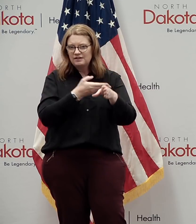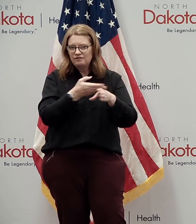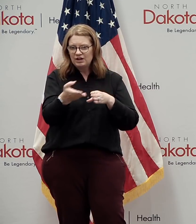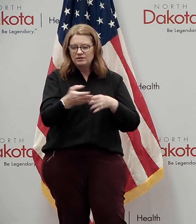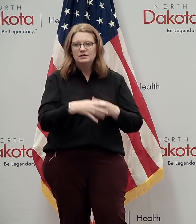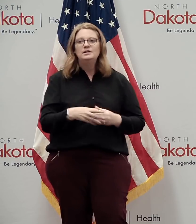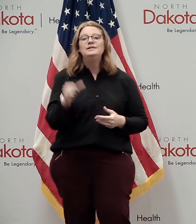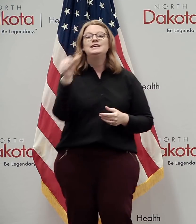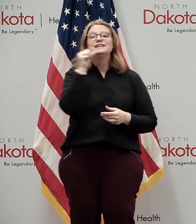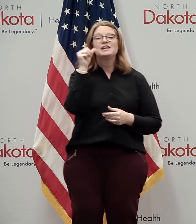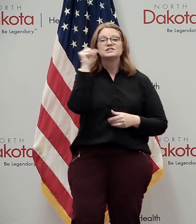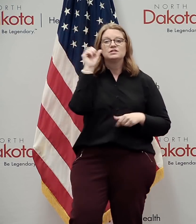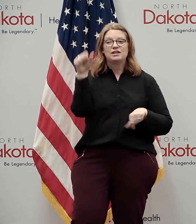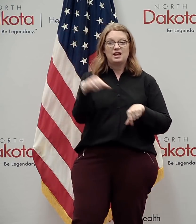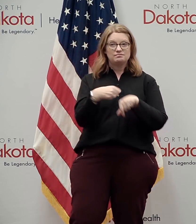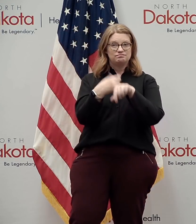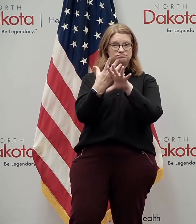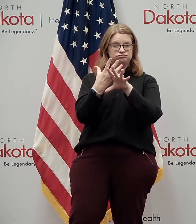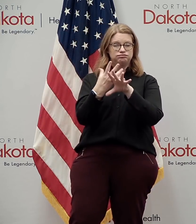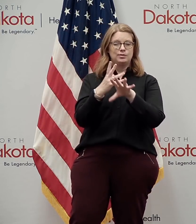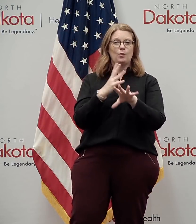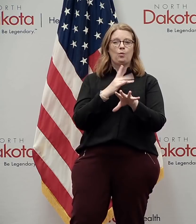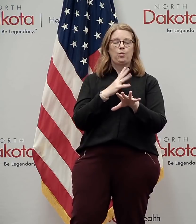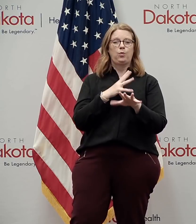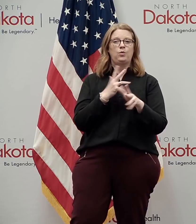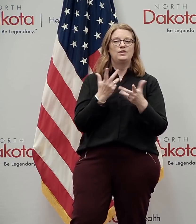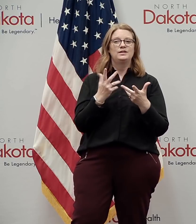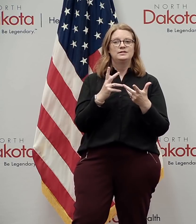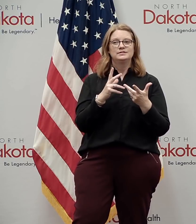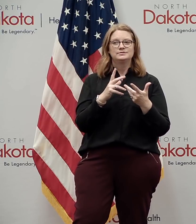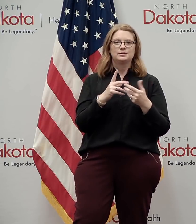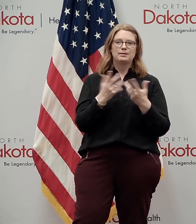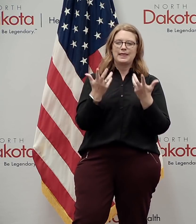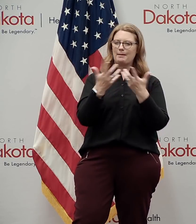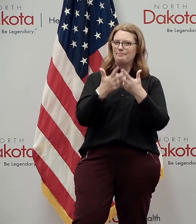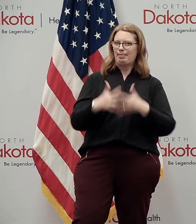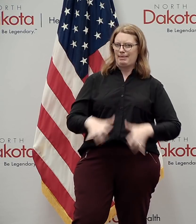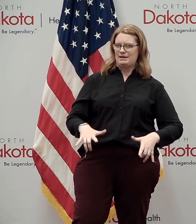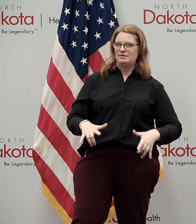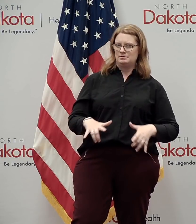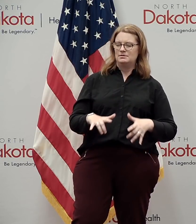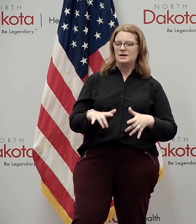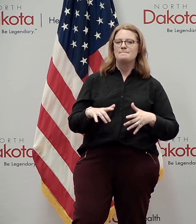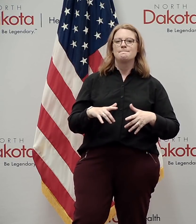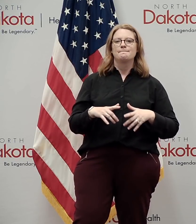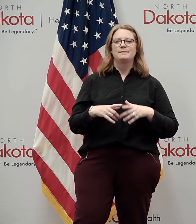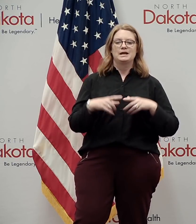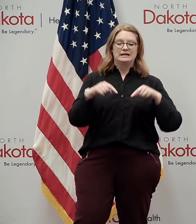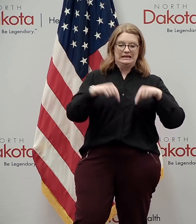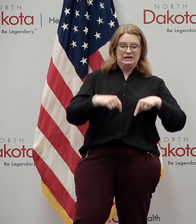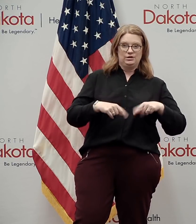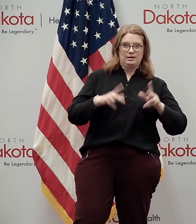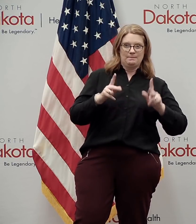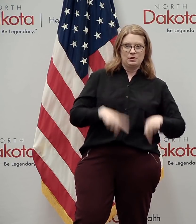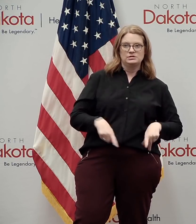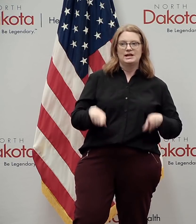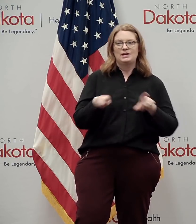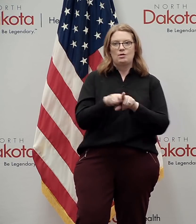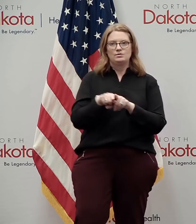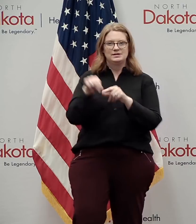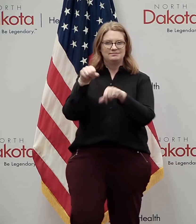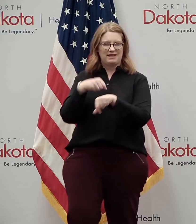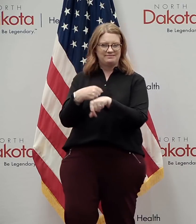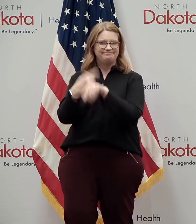yesterday we had a record. We had our first both blended, was in-person and